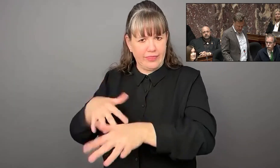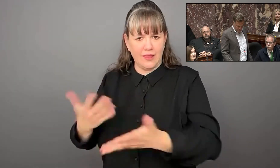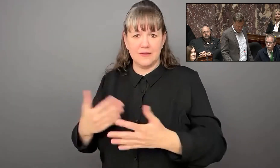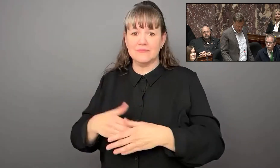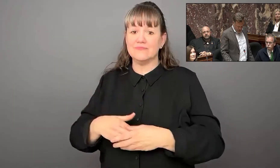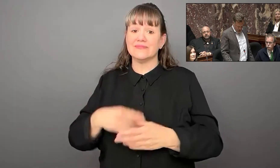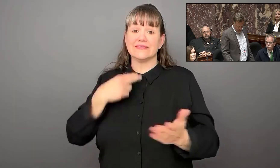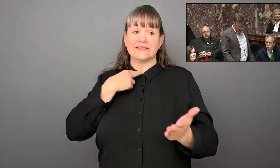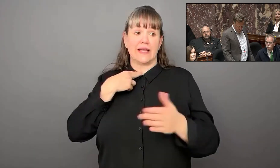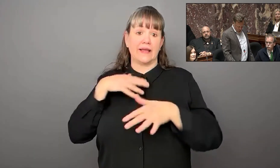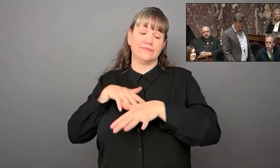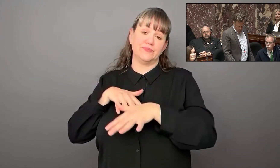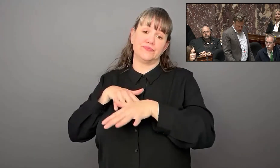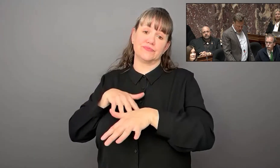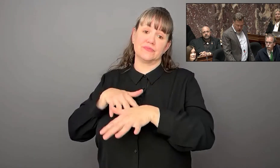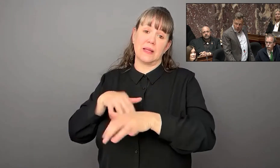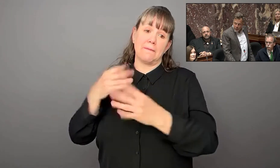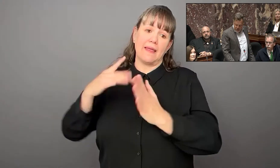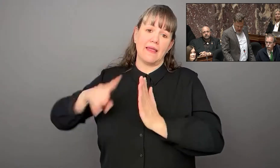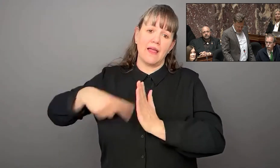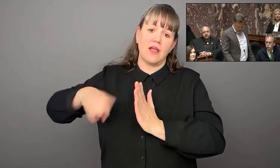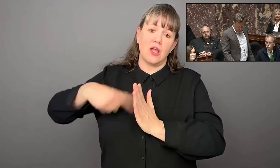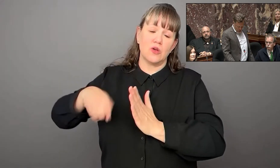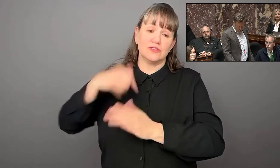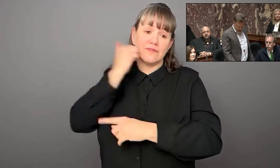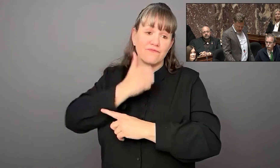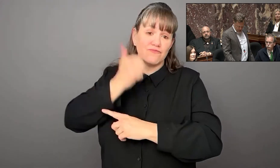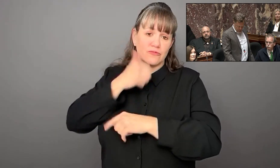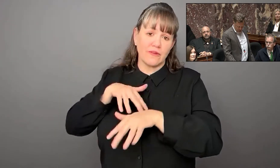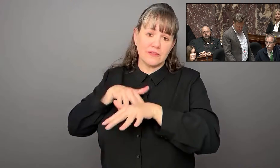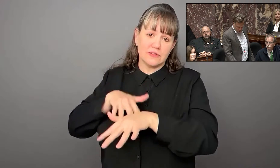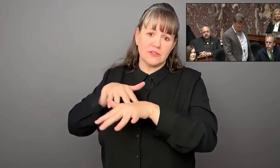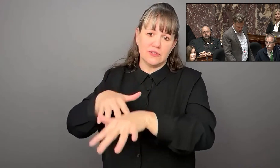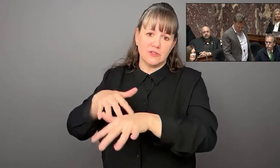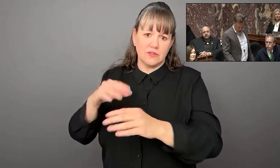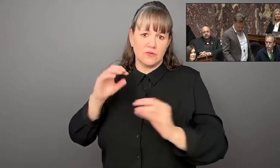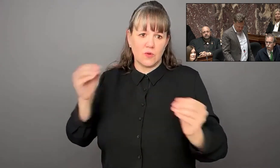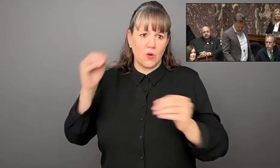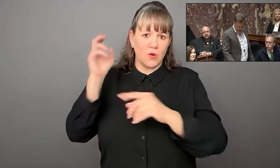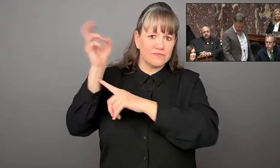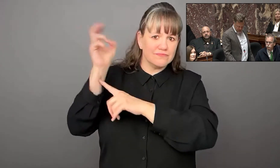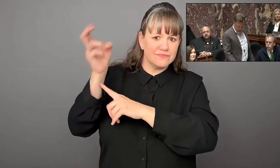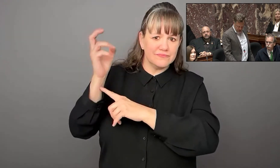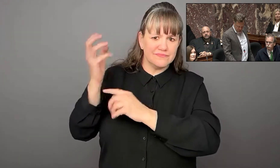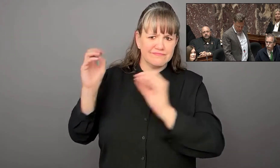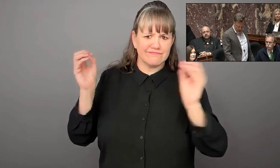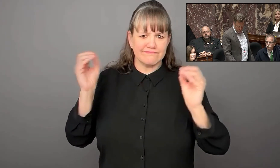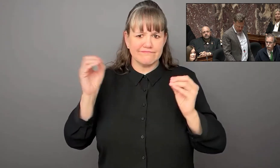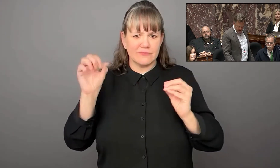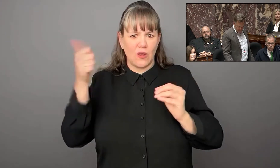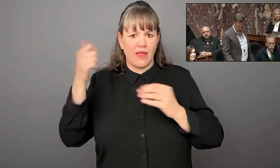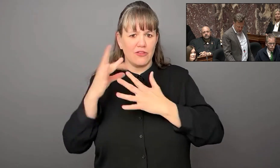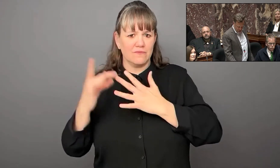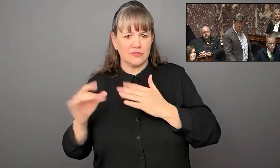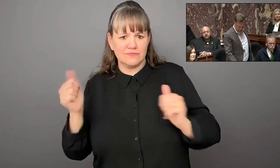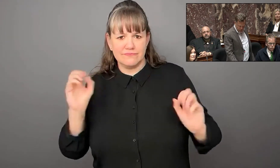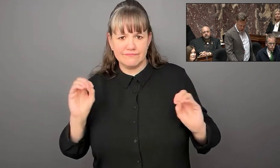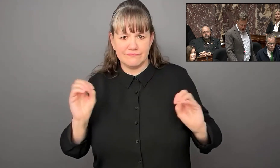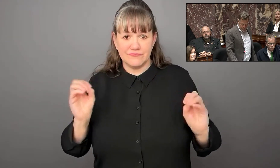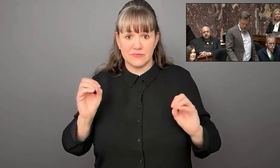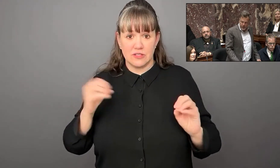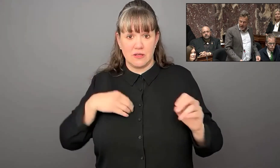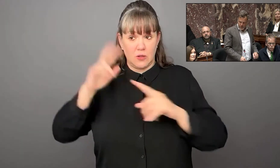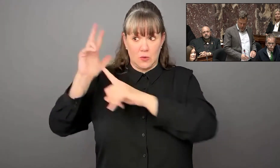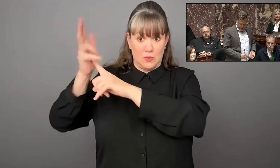or non-existent. I appreciate the effort on wind energy, but Our concern is that this government is ramping up clean energy that fossil